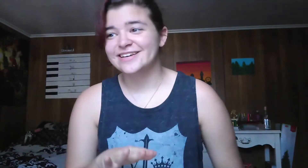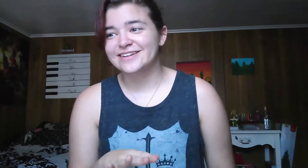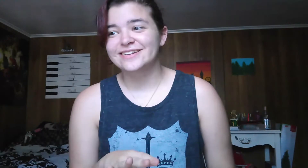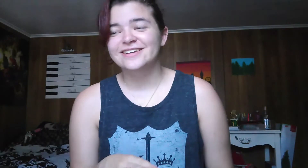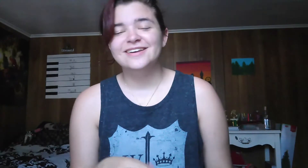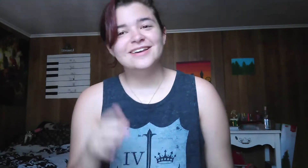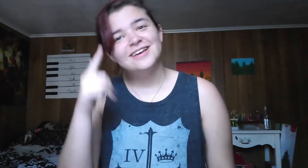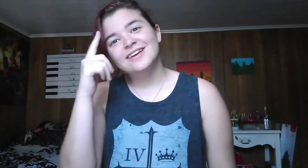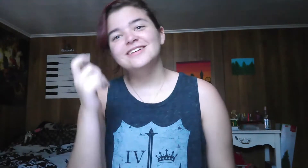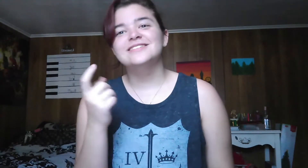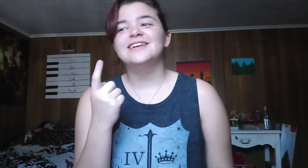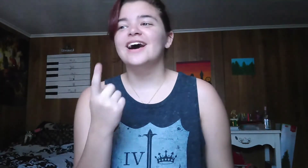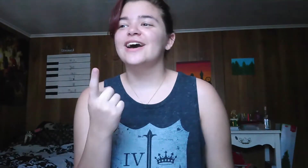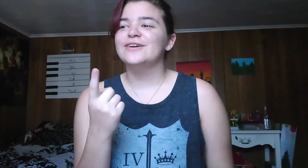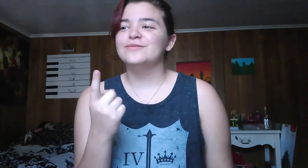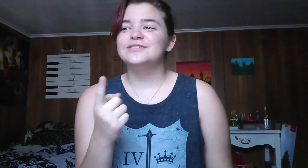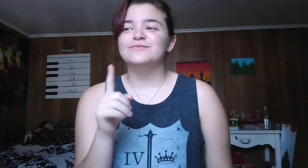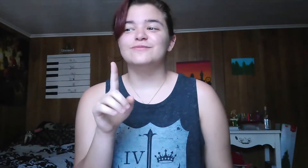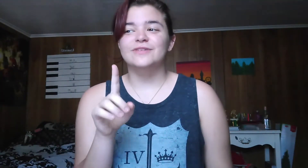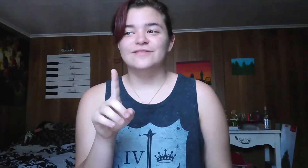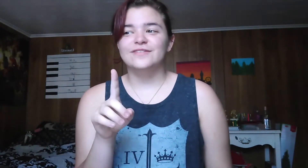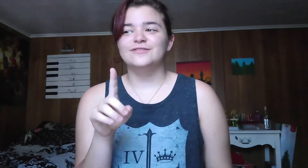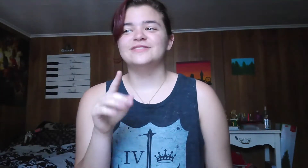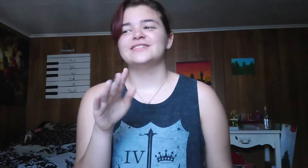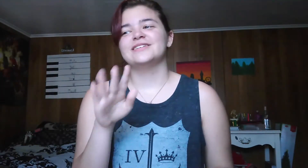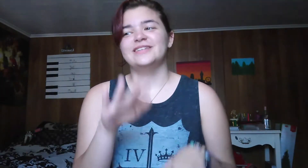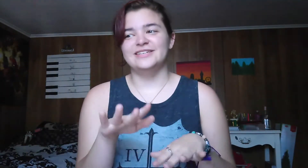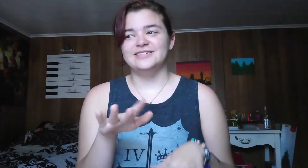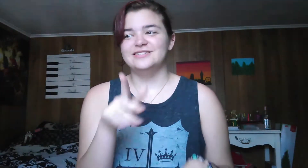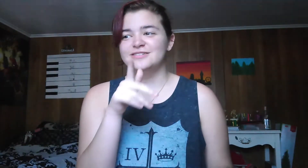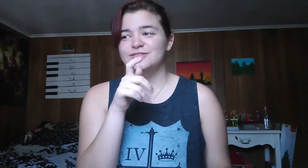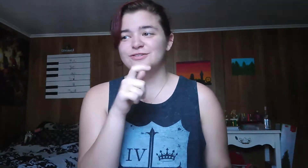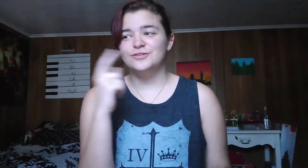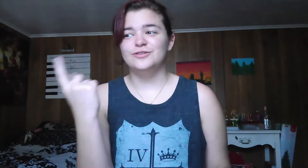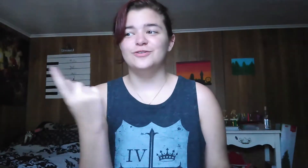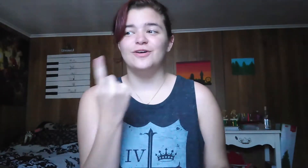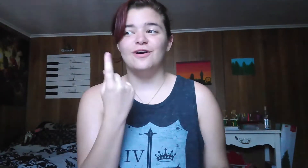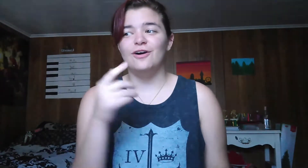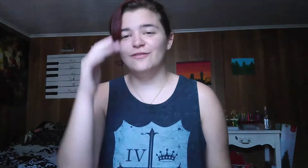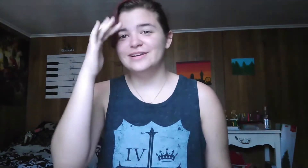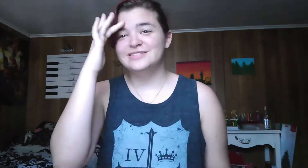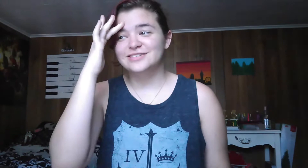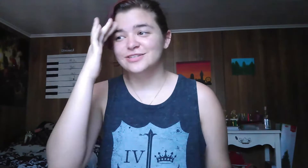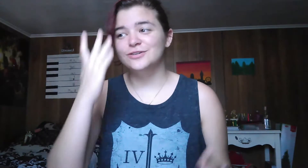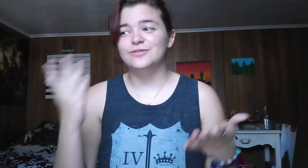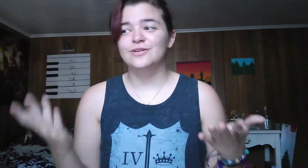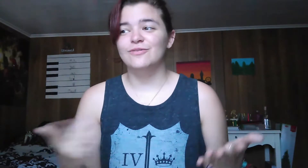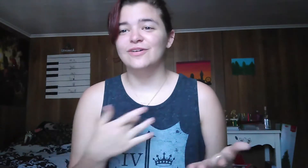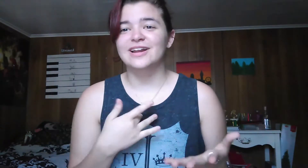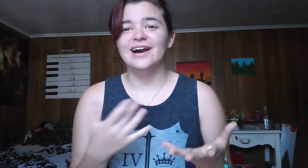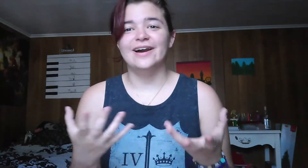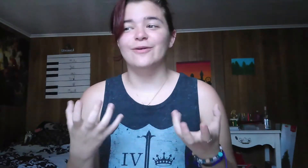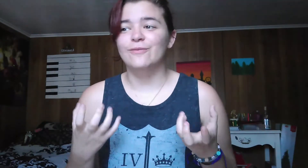kid, because I was one of those kids who always knew what I